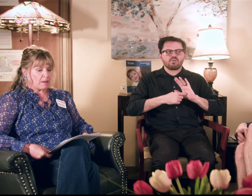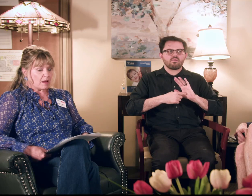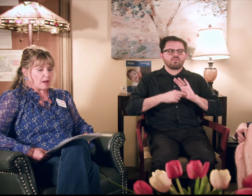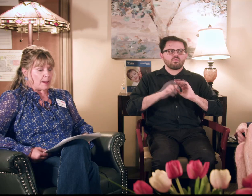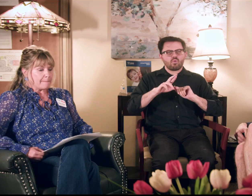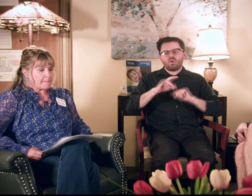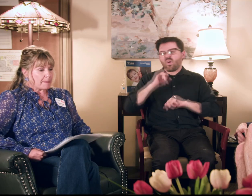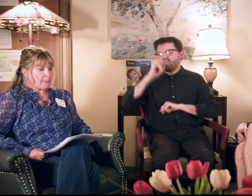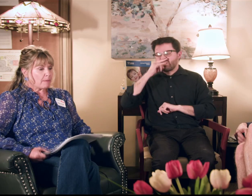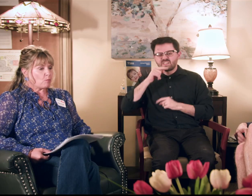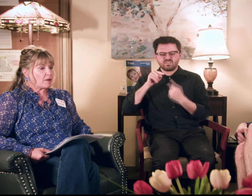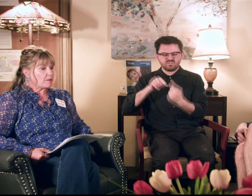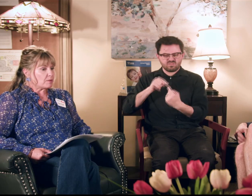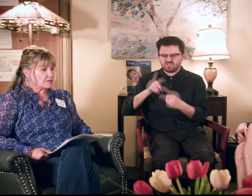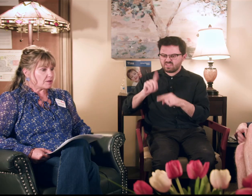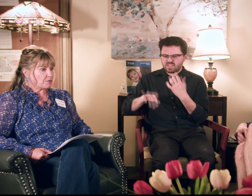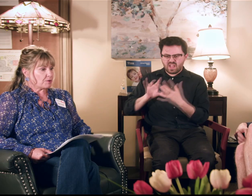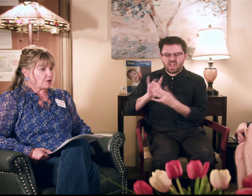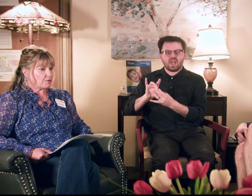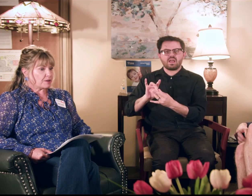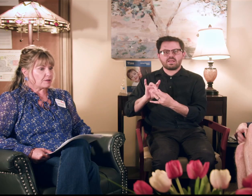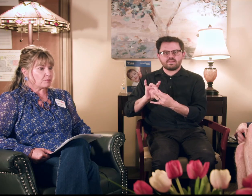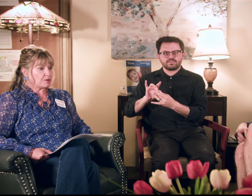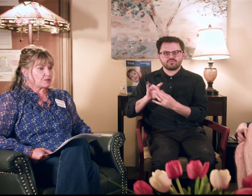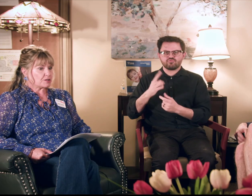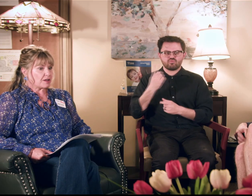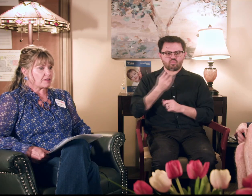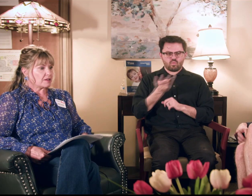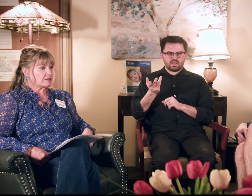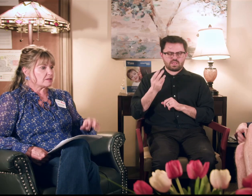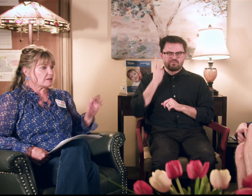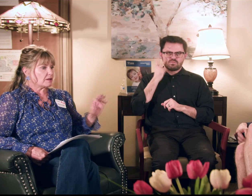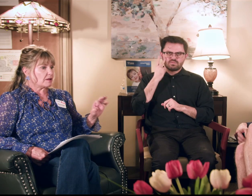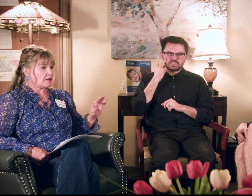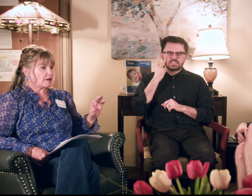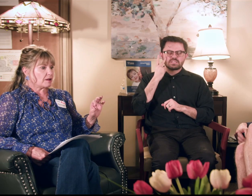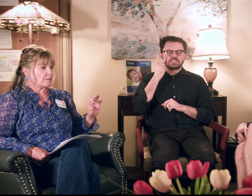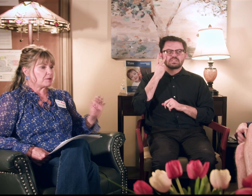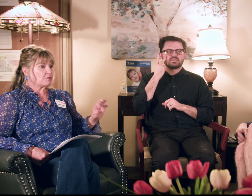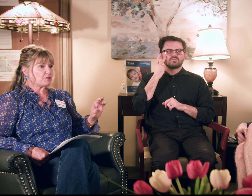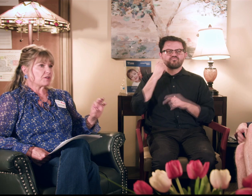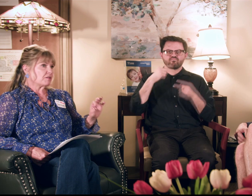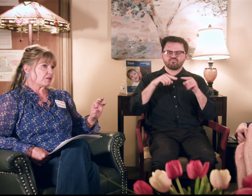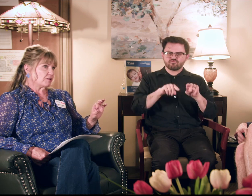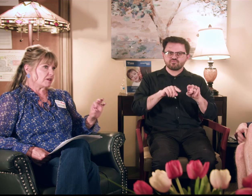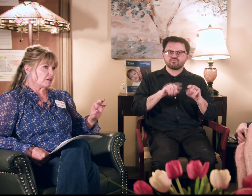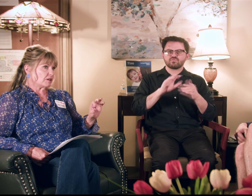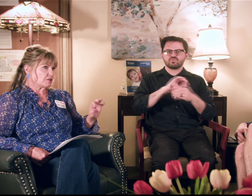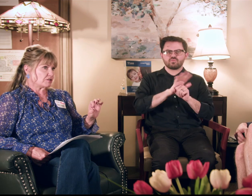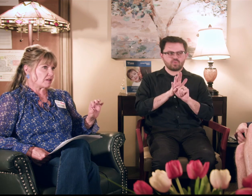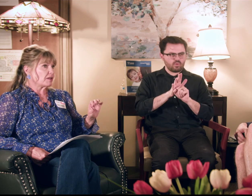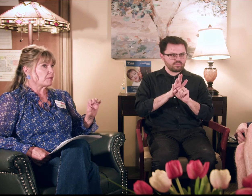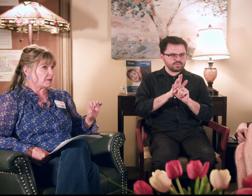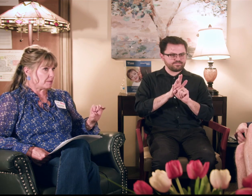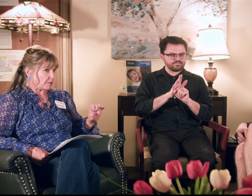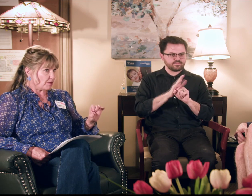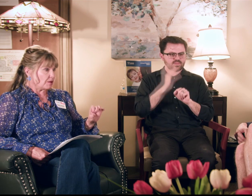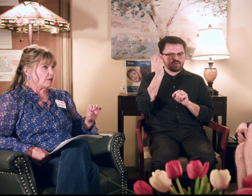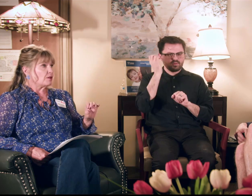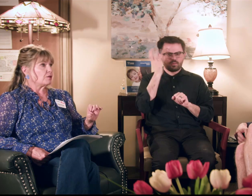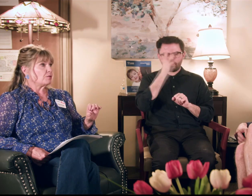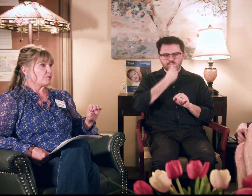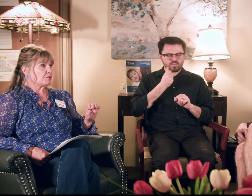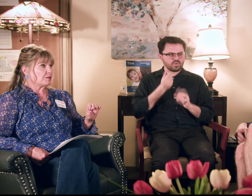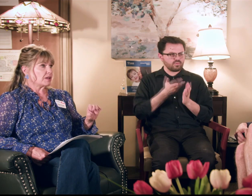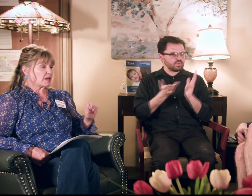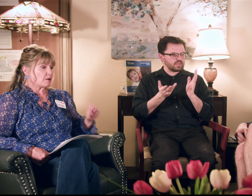seeing. One that we saw through COVID, which I think is a beautiful thing for you to hear because you sound like a